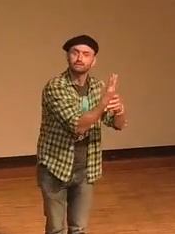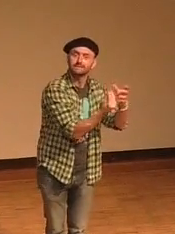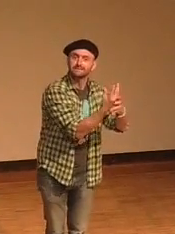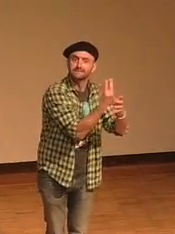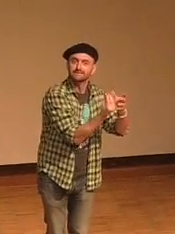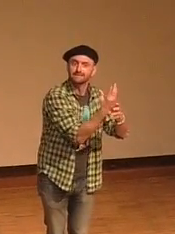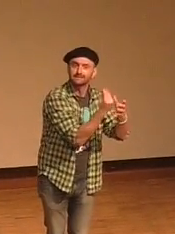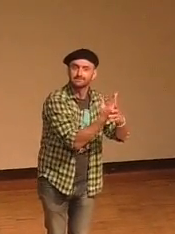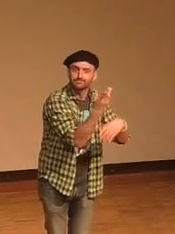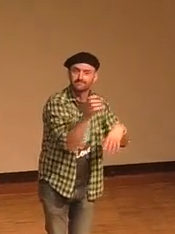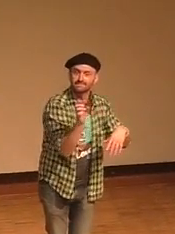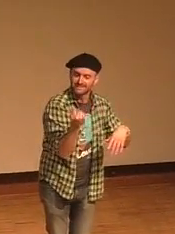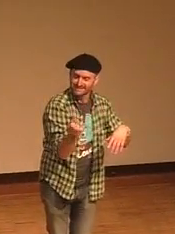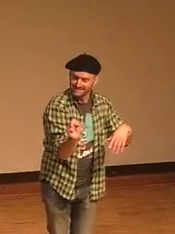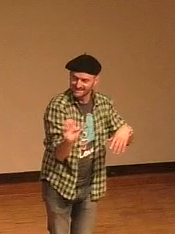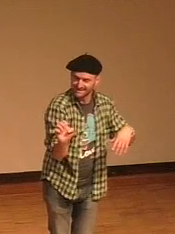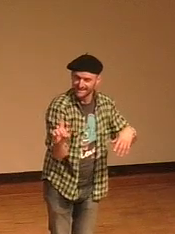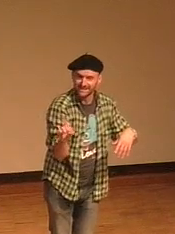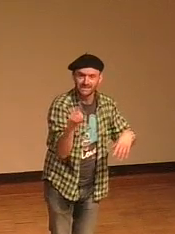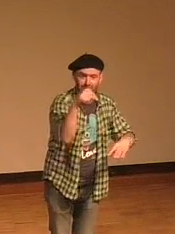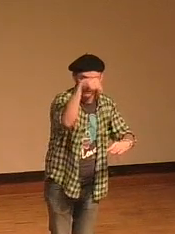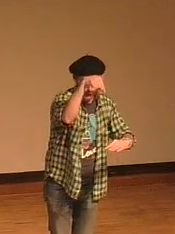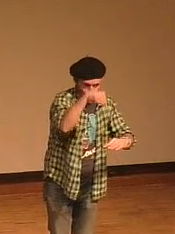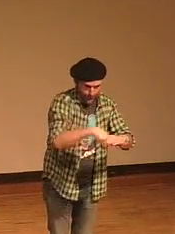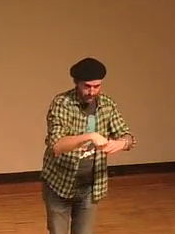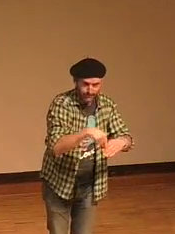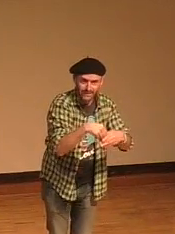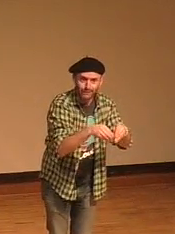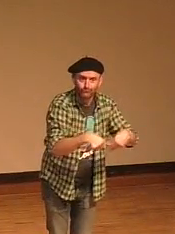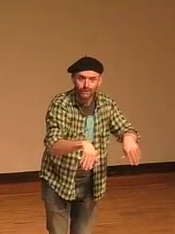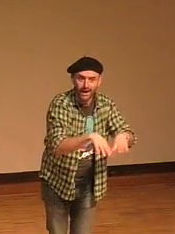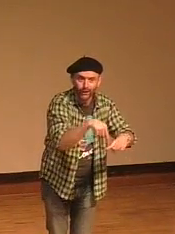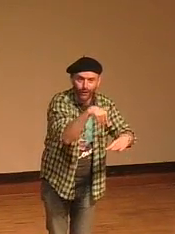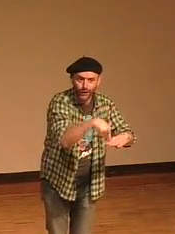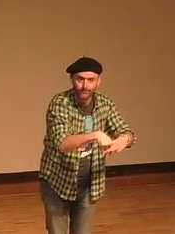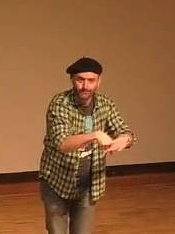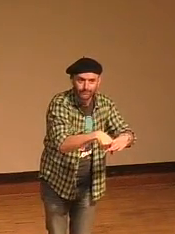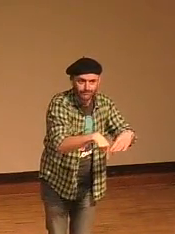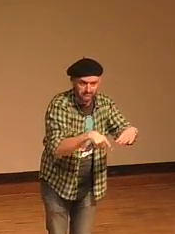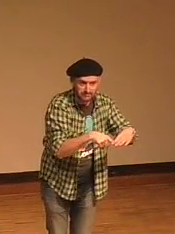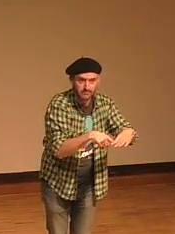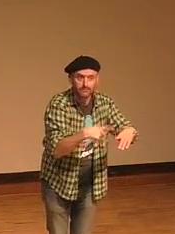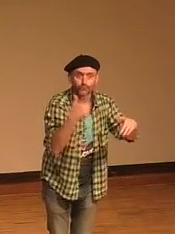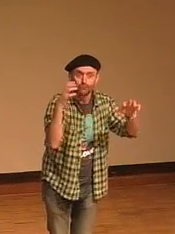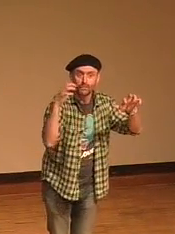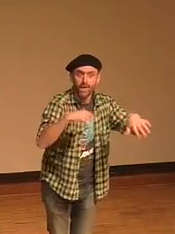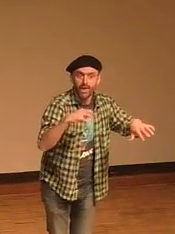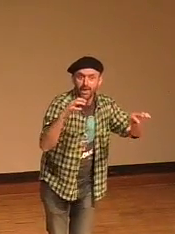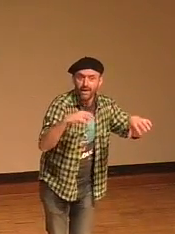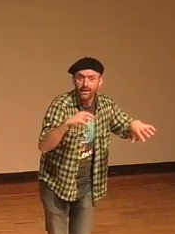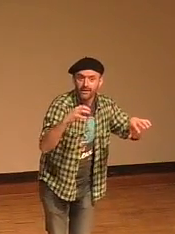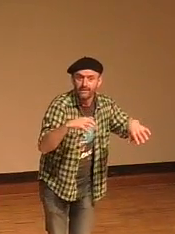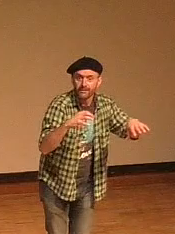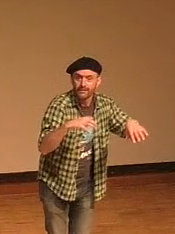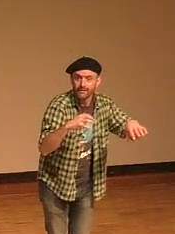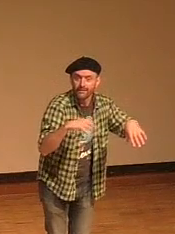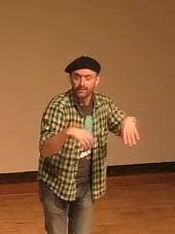Meaning starting out with a seed coming in the ground, and then with the